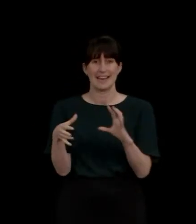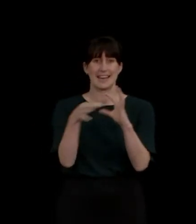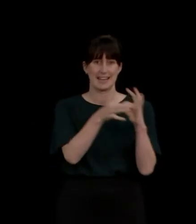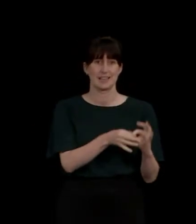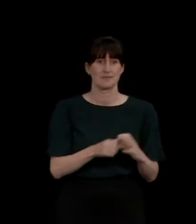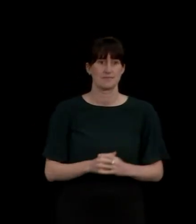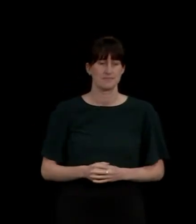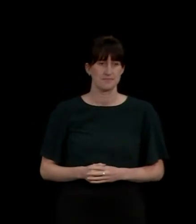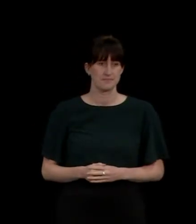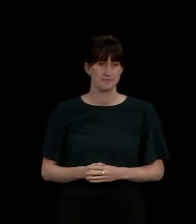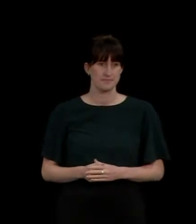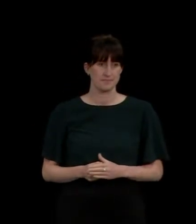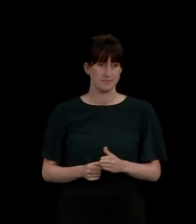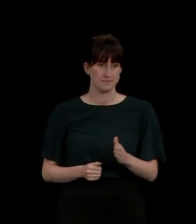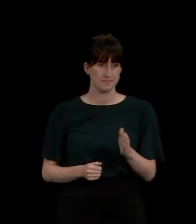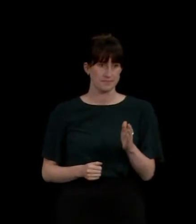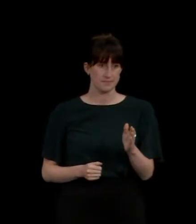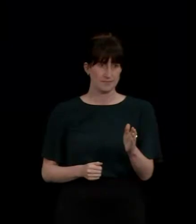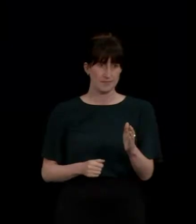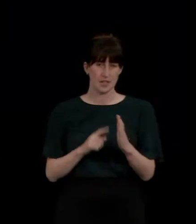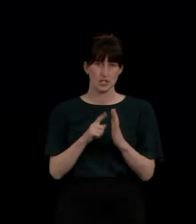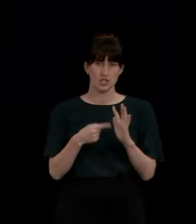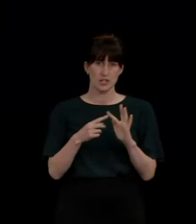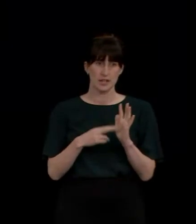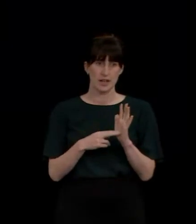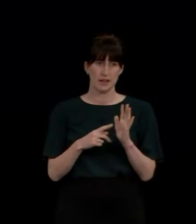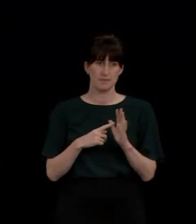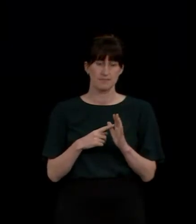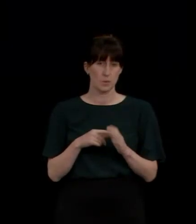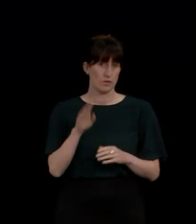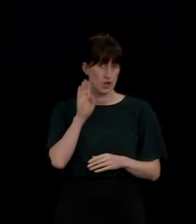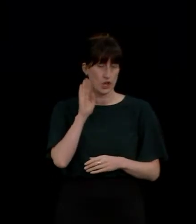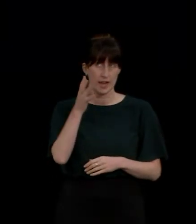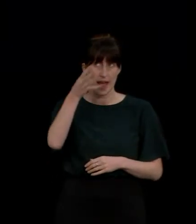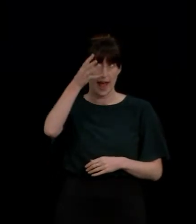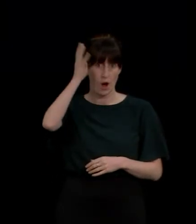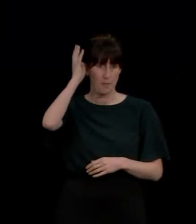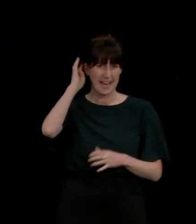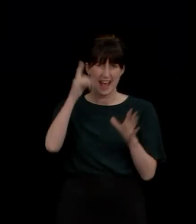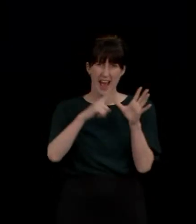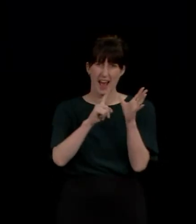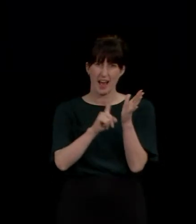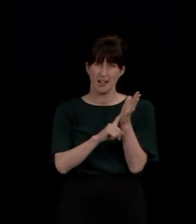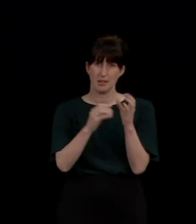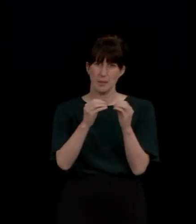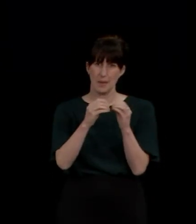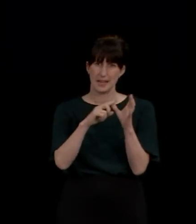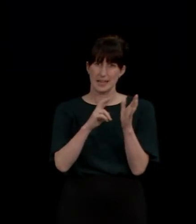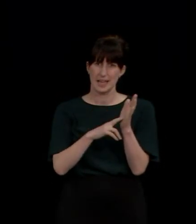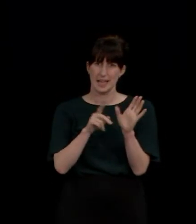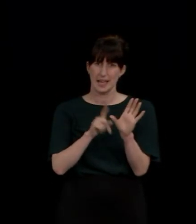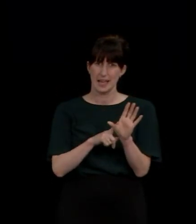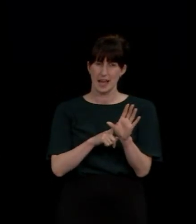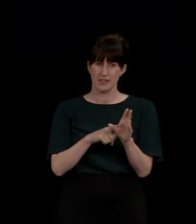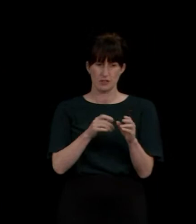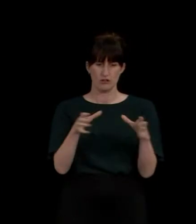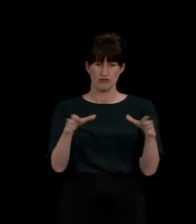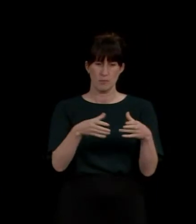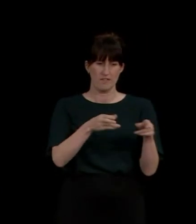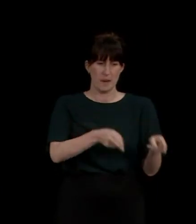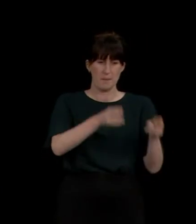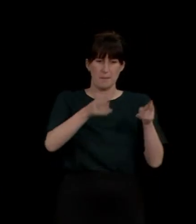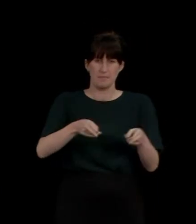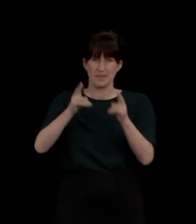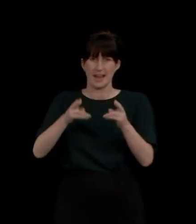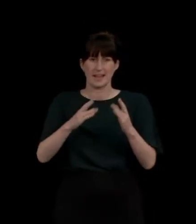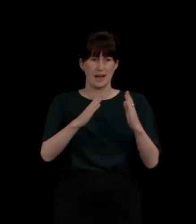Gina. There's been a positive case in Albany at a group of apartments. Is that one of the unlinked cases? And if so, does that mean the spread of the